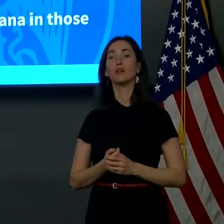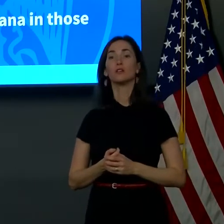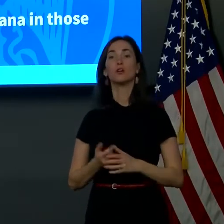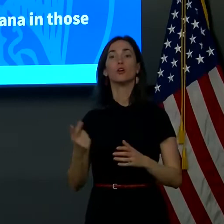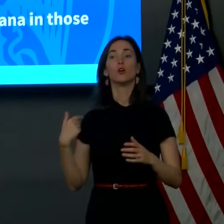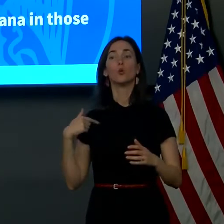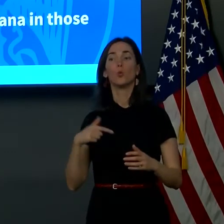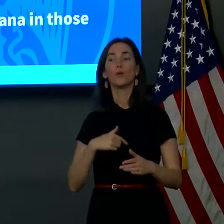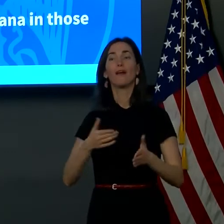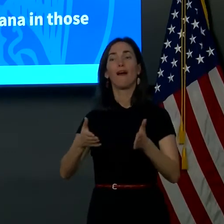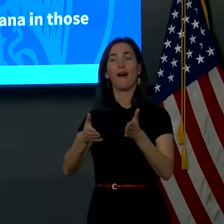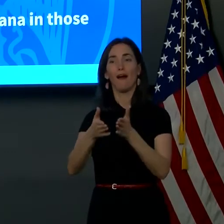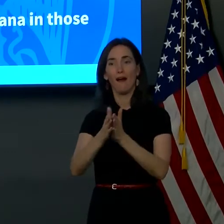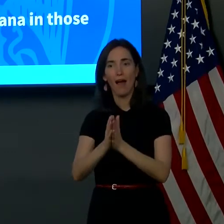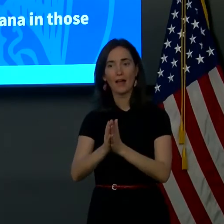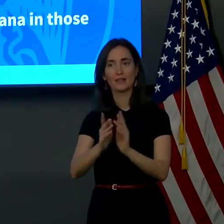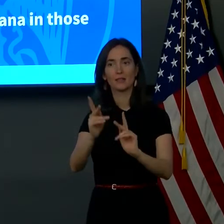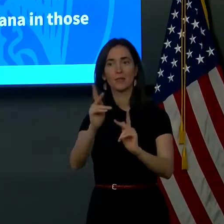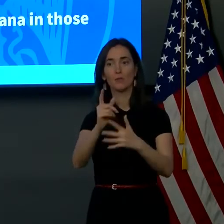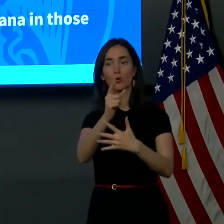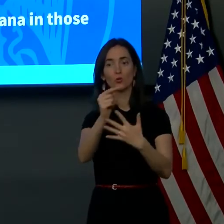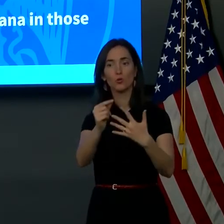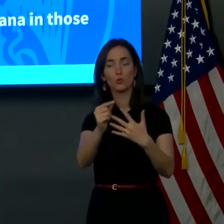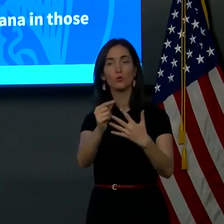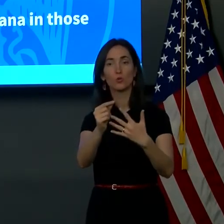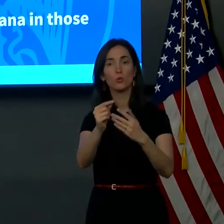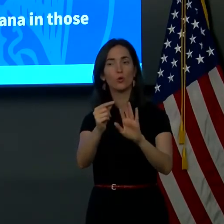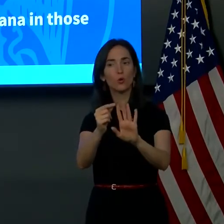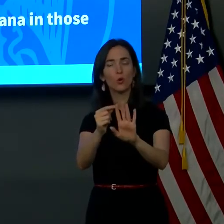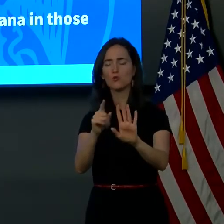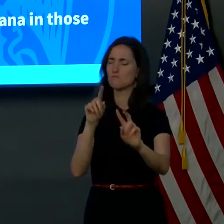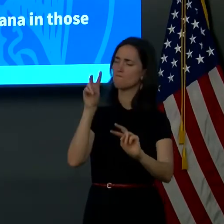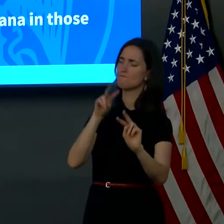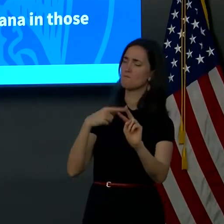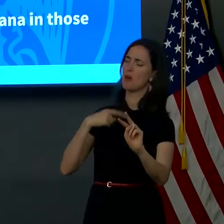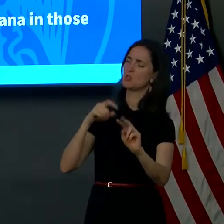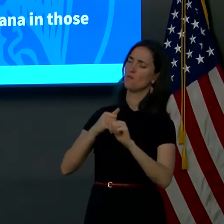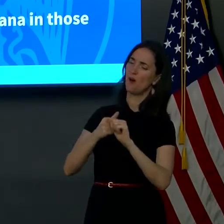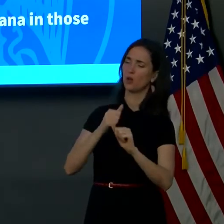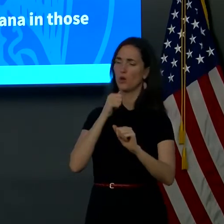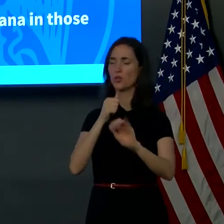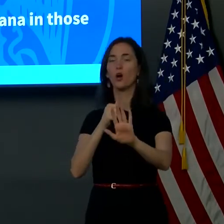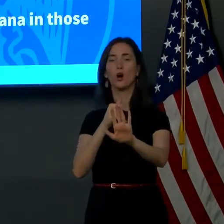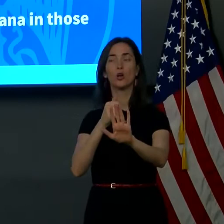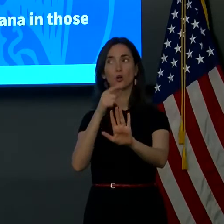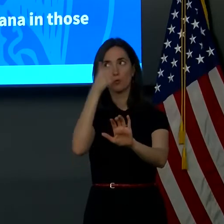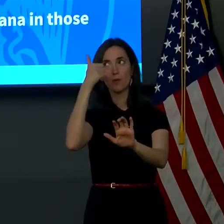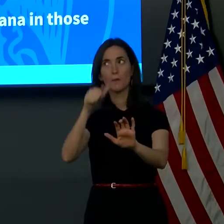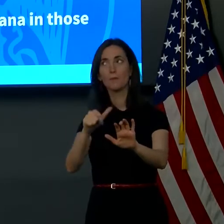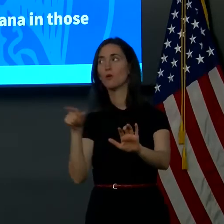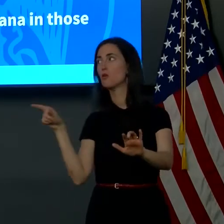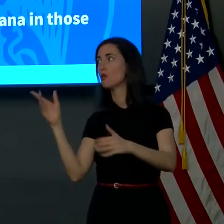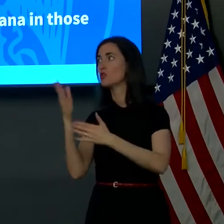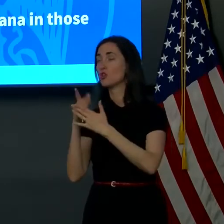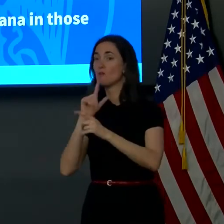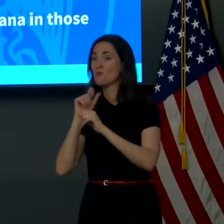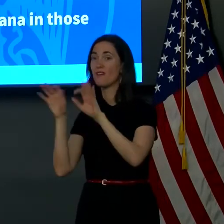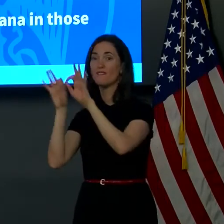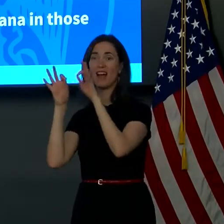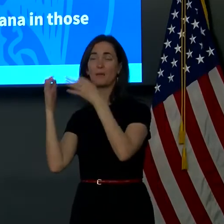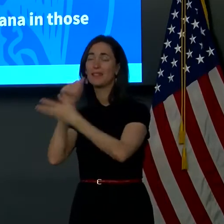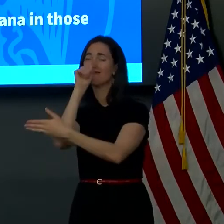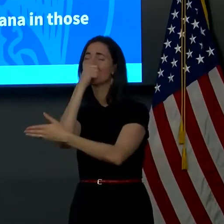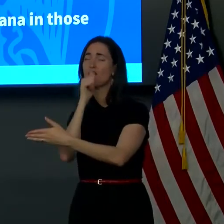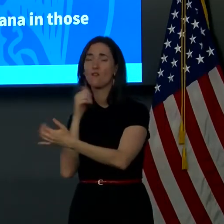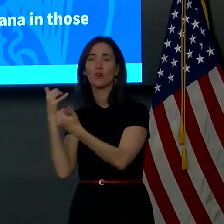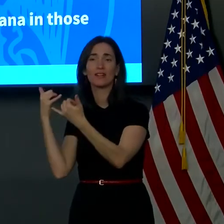people, I think those are points to remember. That there are real families suffering right now in ways that we can't